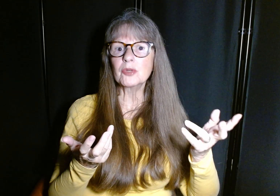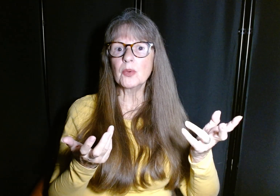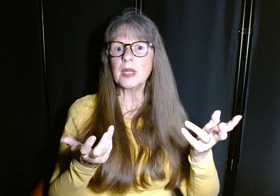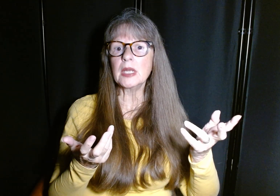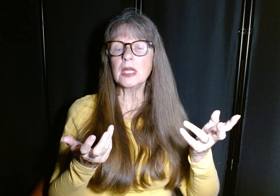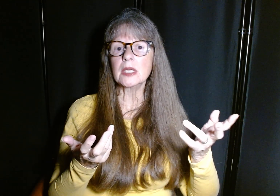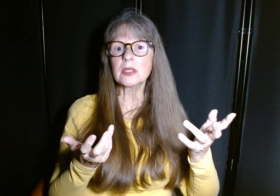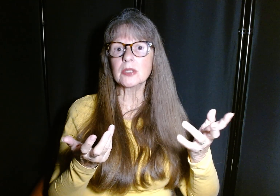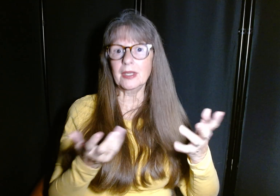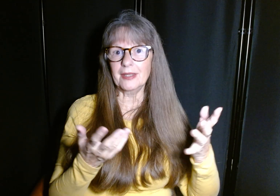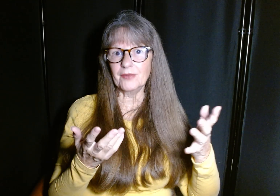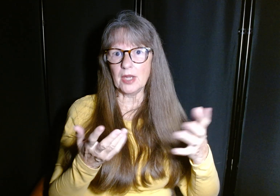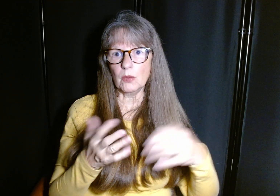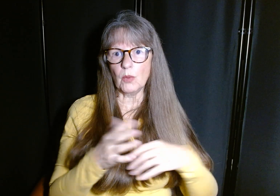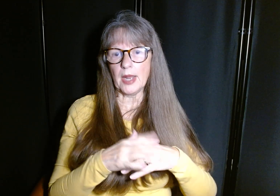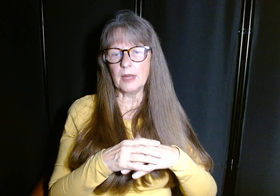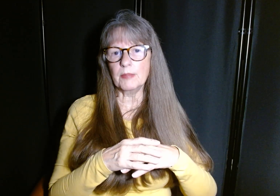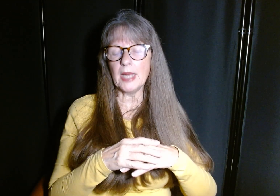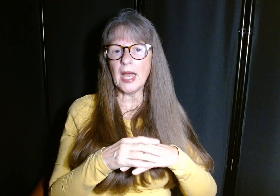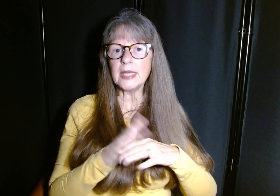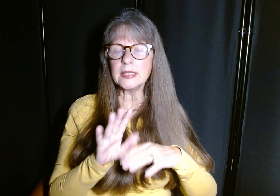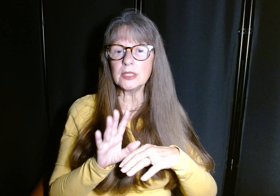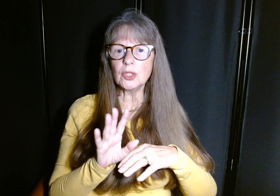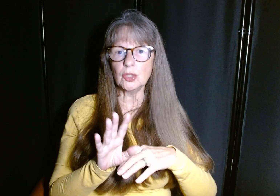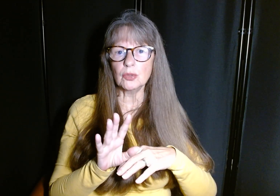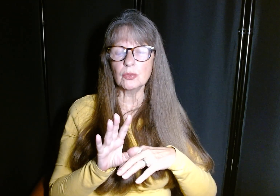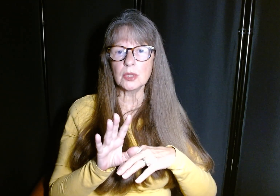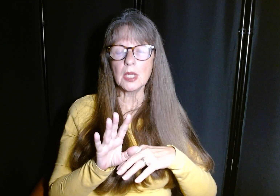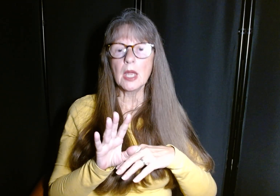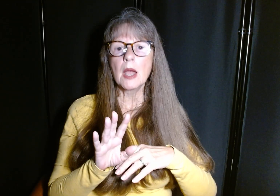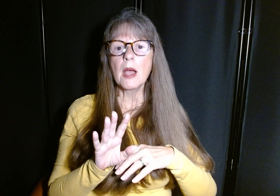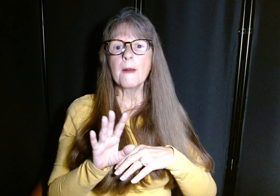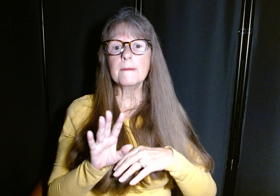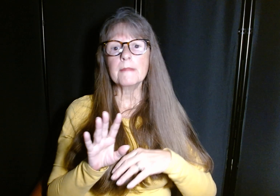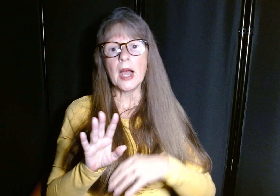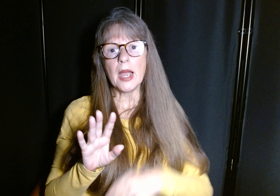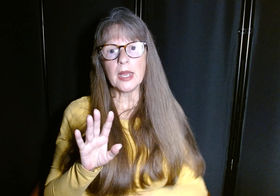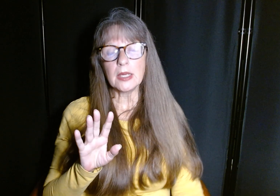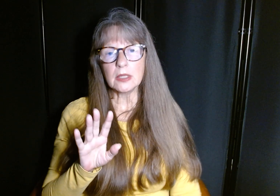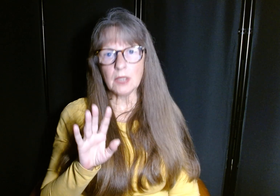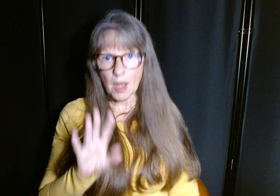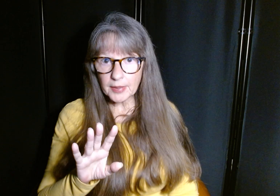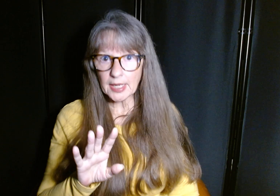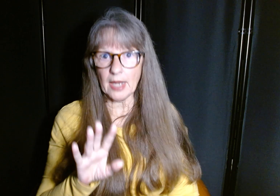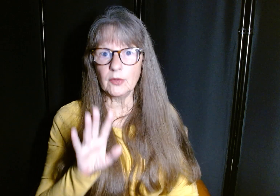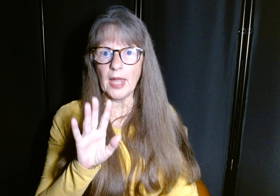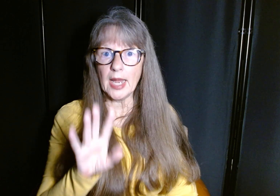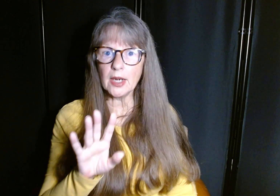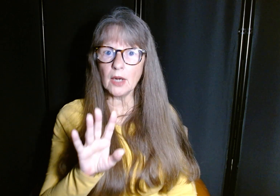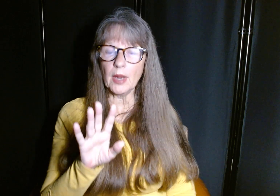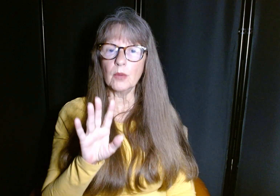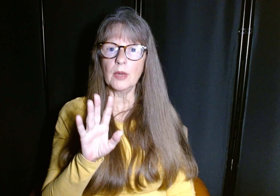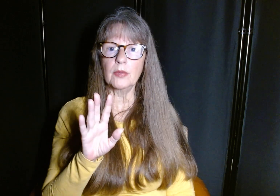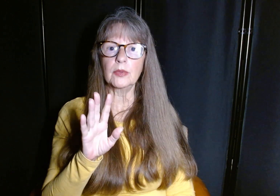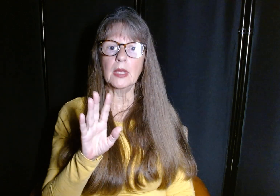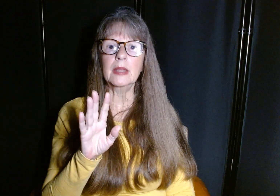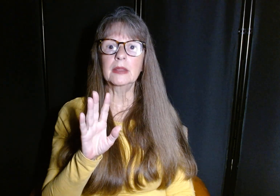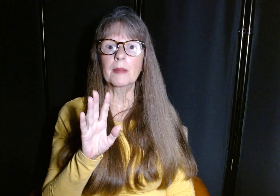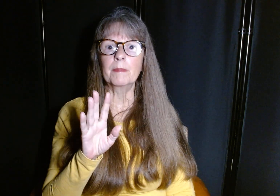doing is a left-handed way. But I tend to use my dominant hand, or the hand I write with, the back of